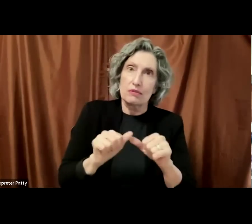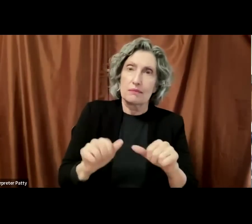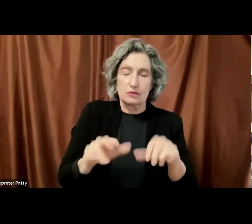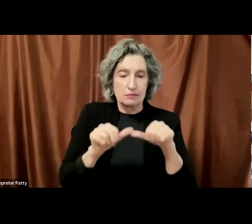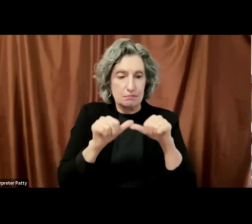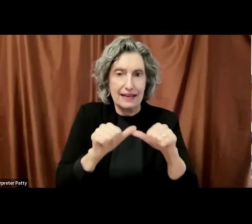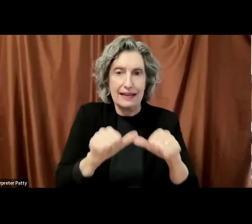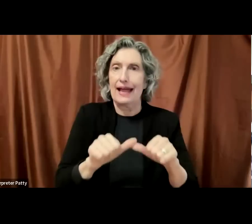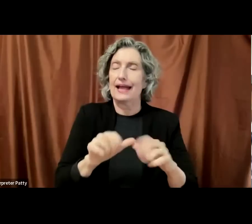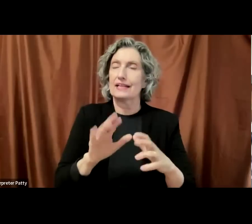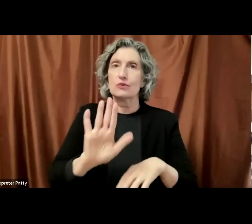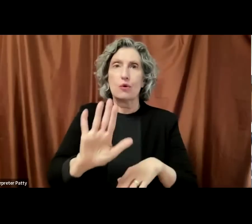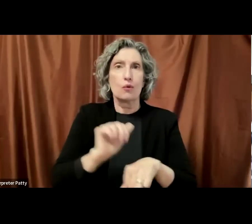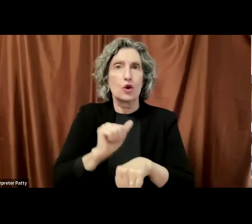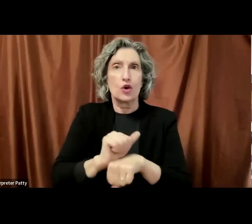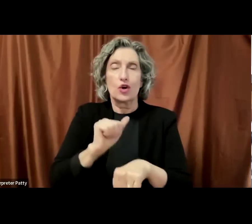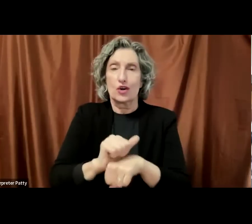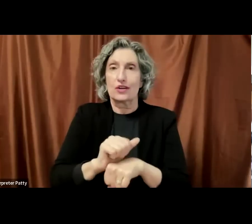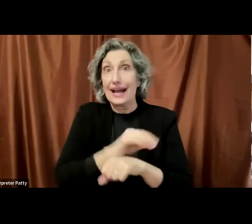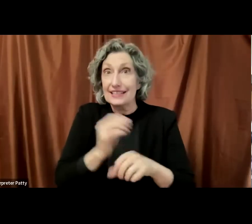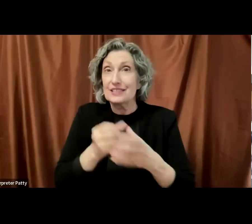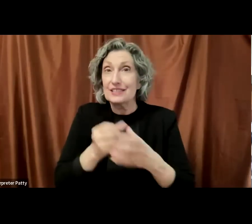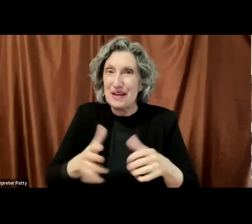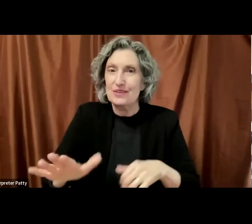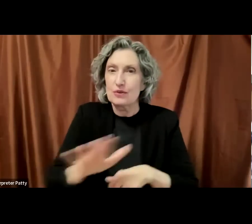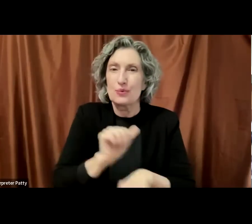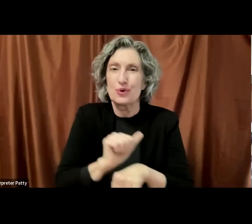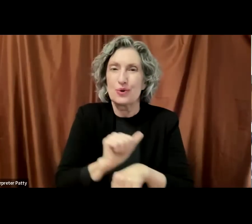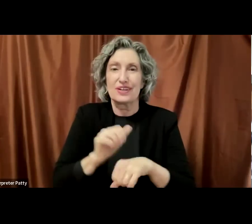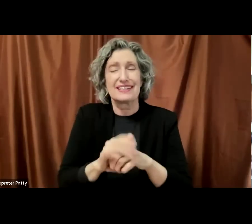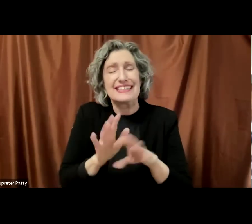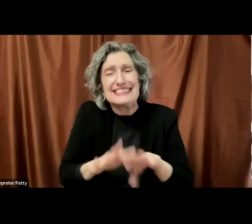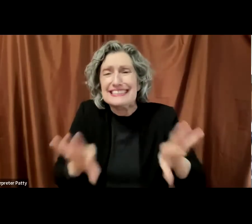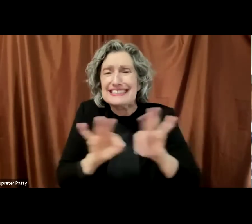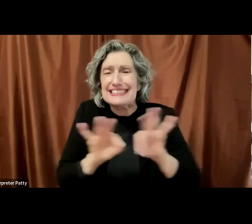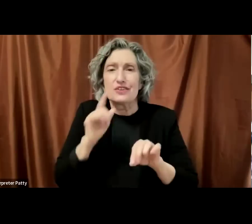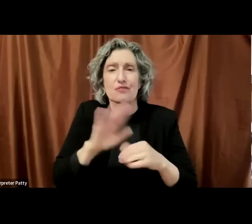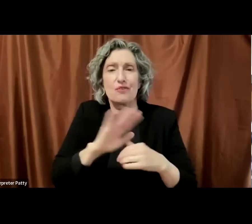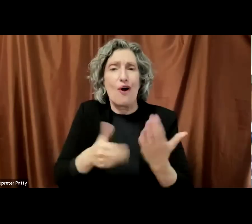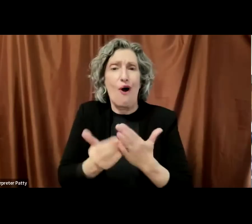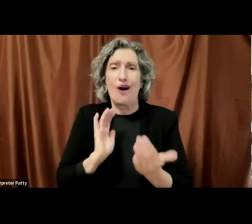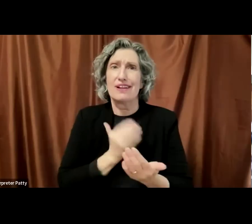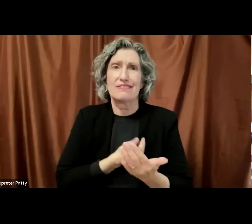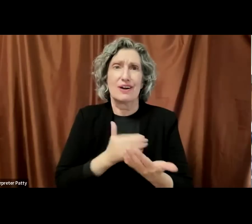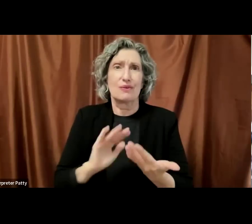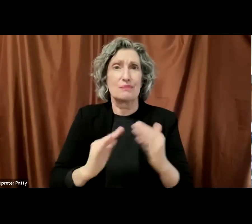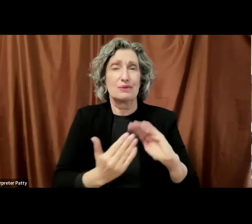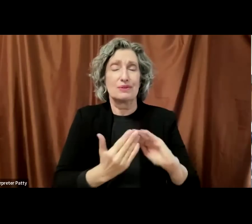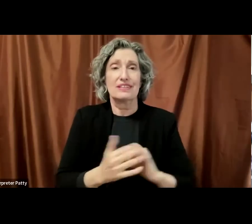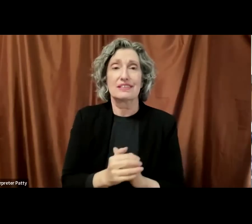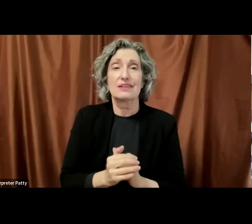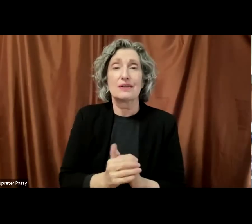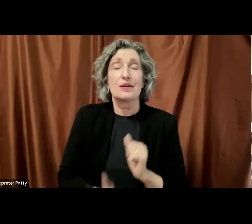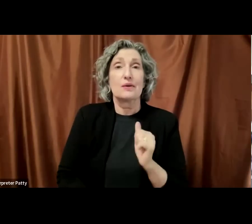do every day in all our communities. And our closest, our most essential partners in this work is